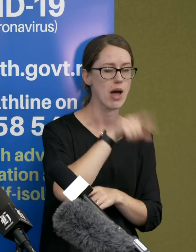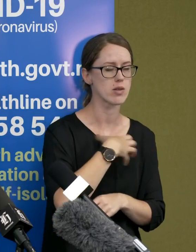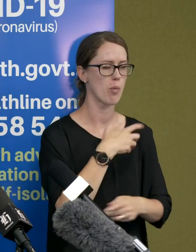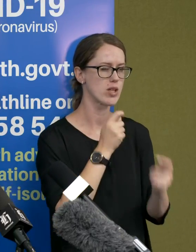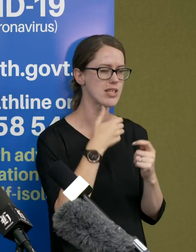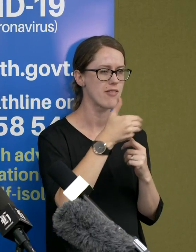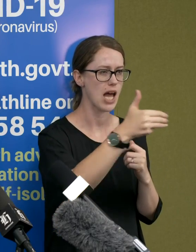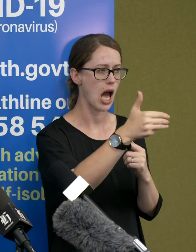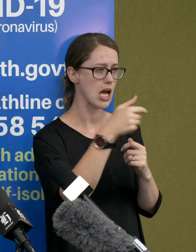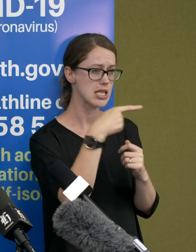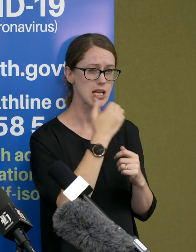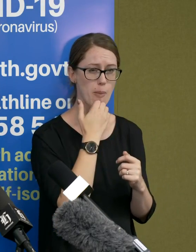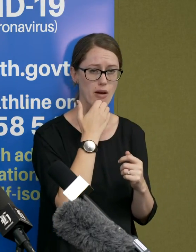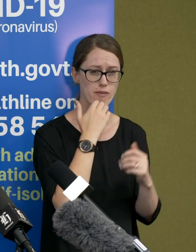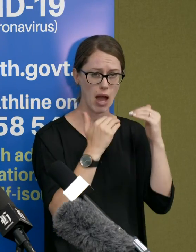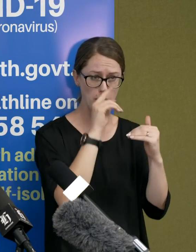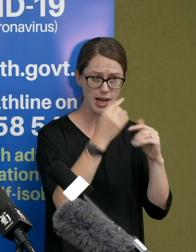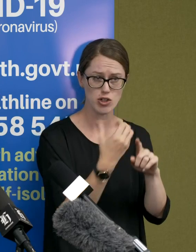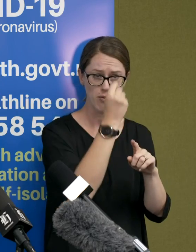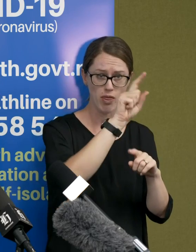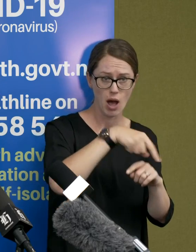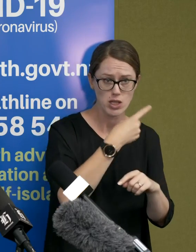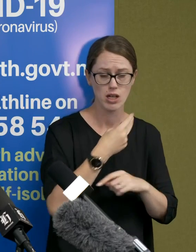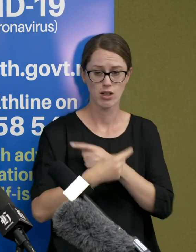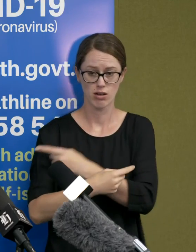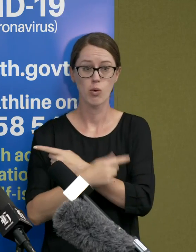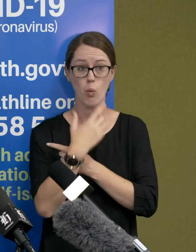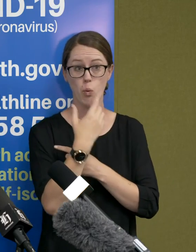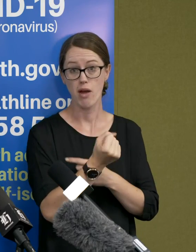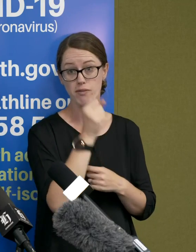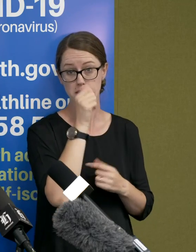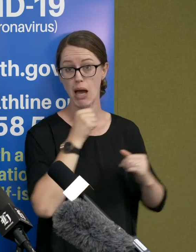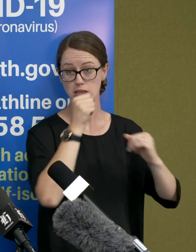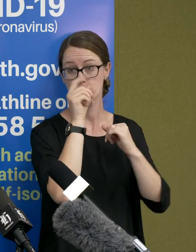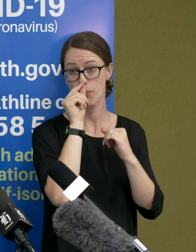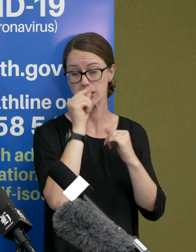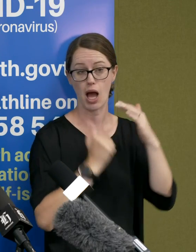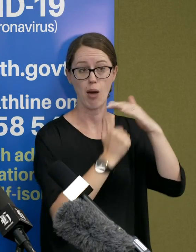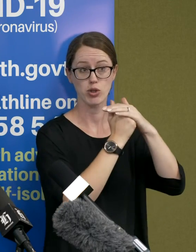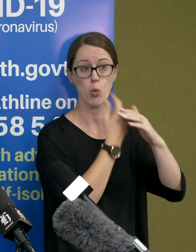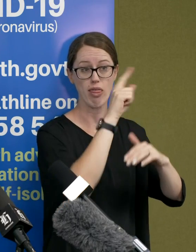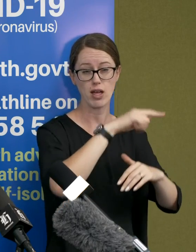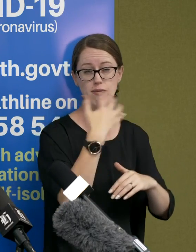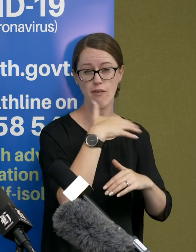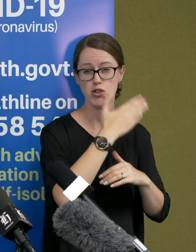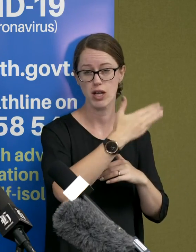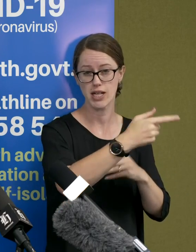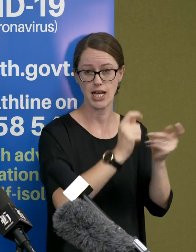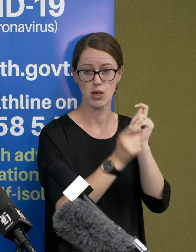tests a day. Yes. Is that number feasible? Can we do that in the next couple of days? We have the capacity to do up to 1,500 tests a